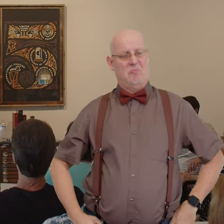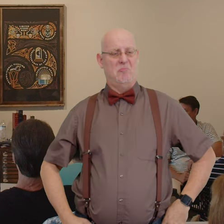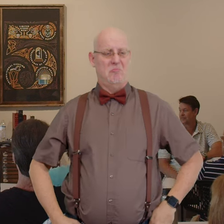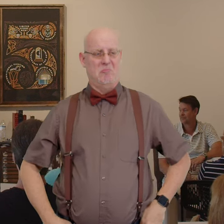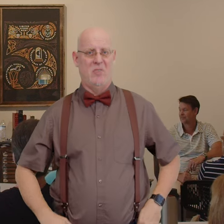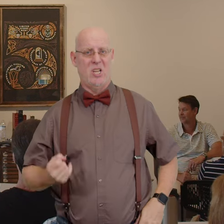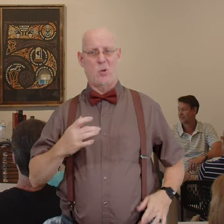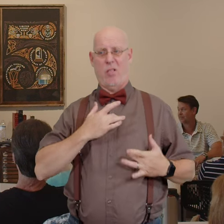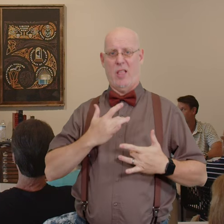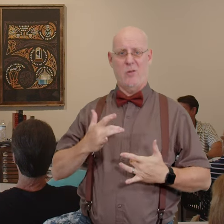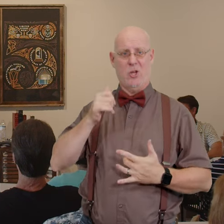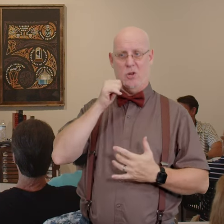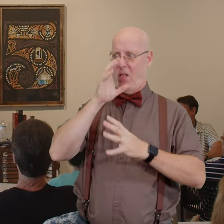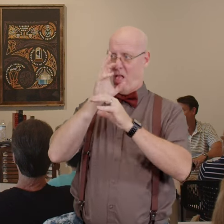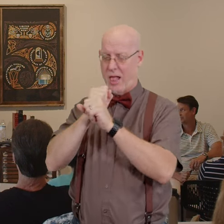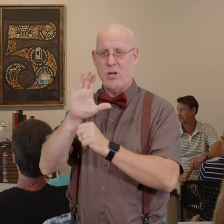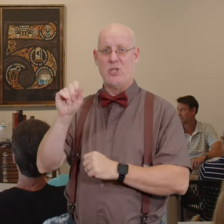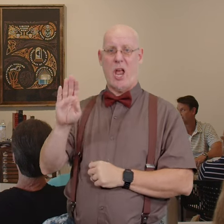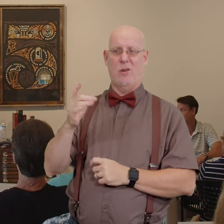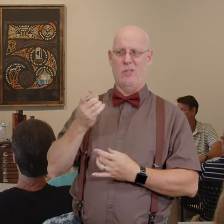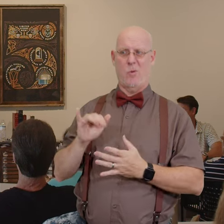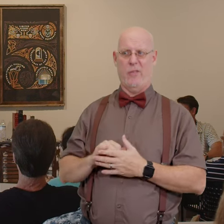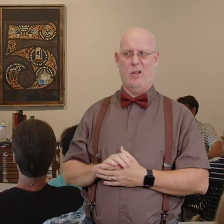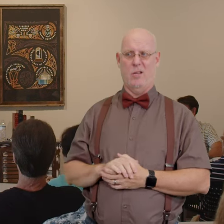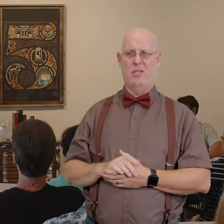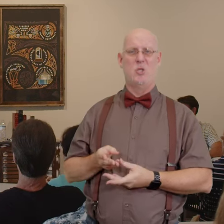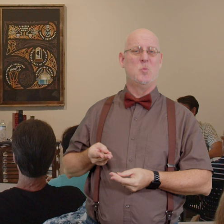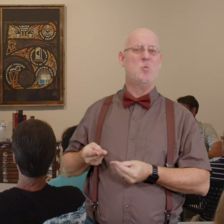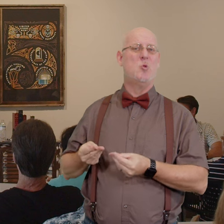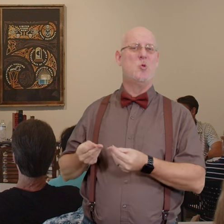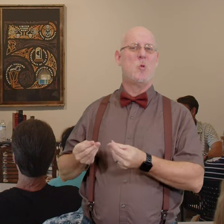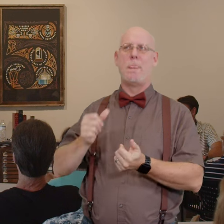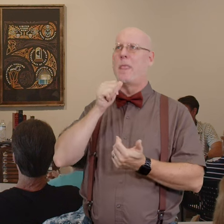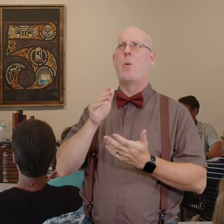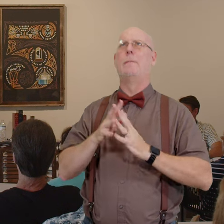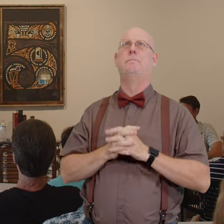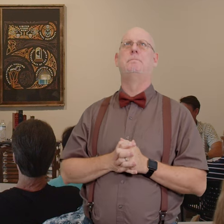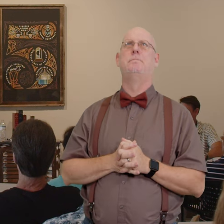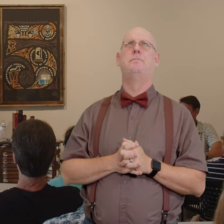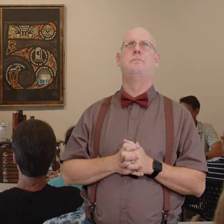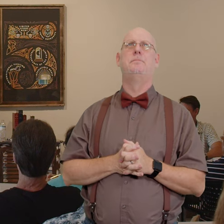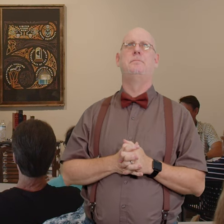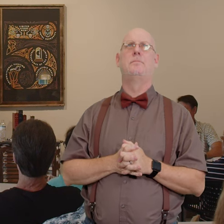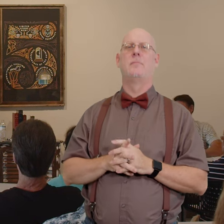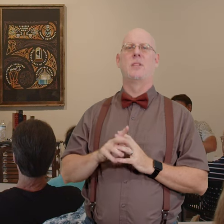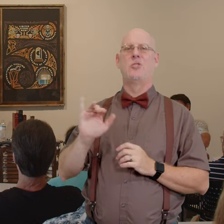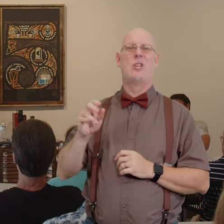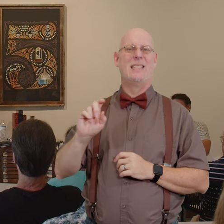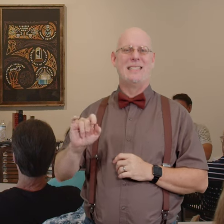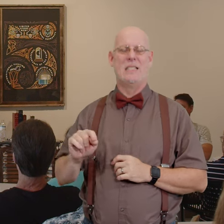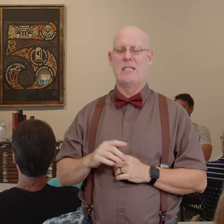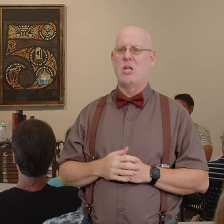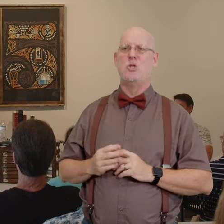guys probably don't want to emulate, and you girls probably won't be attracted to Jacob. He was smooth, but not in the way like